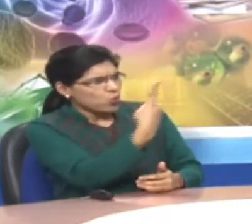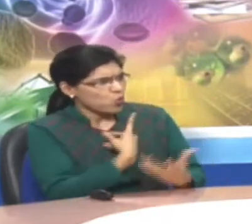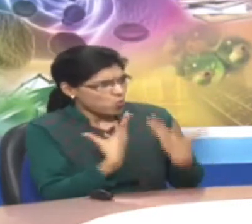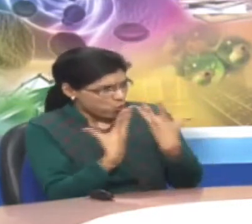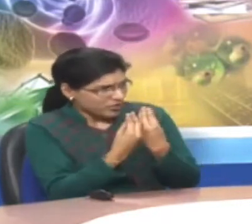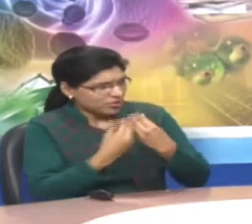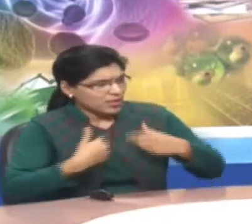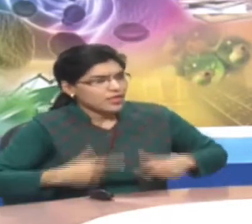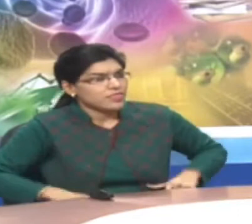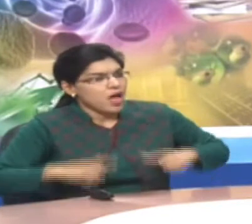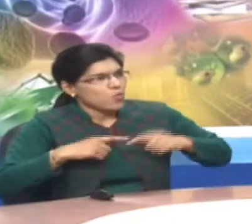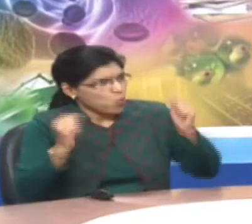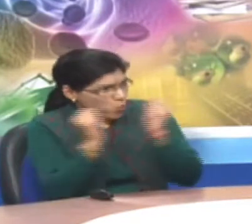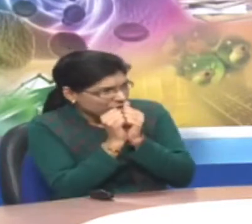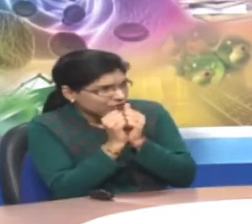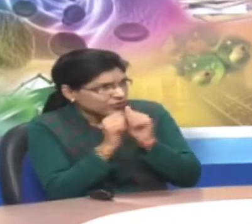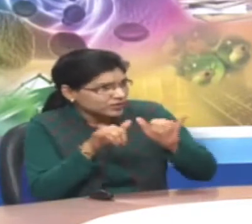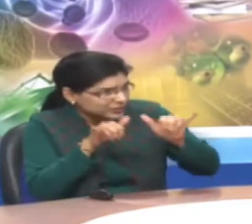Chirag says, you mean to live with me?